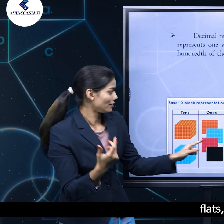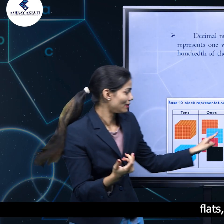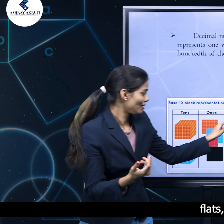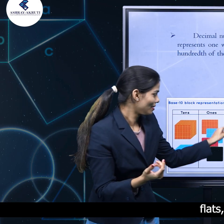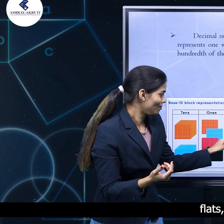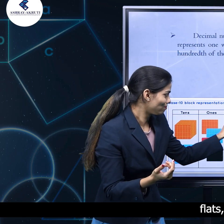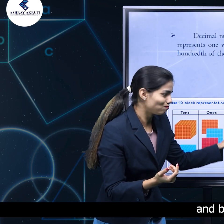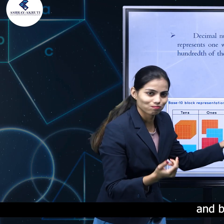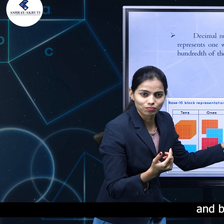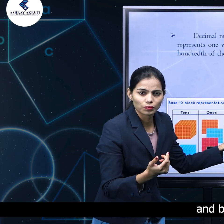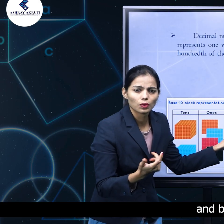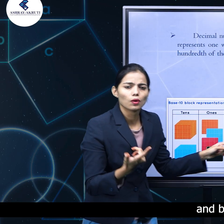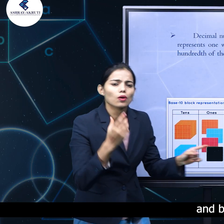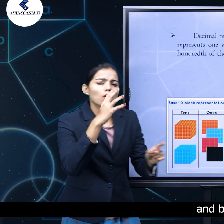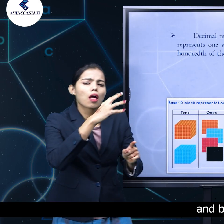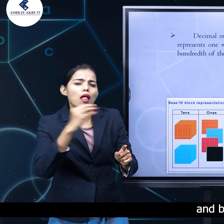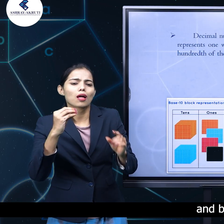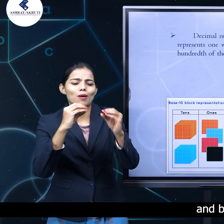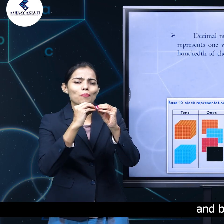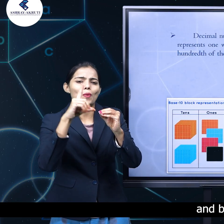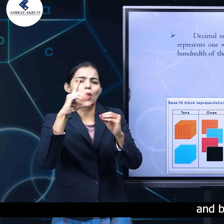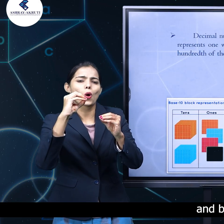rods, and blocks.